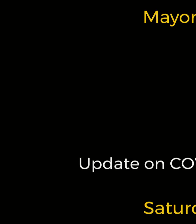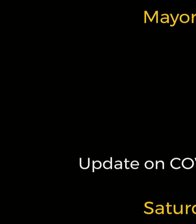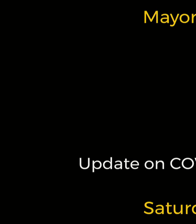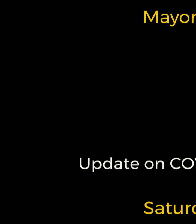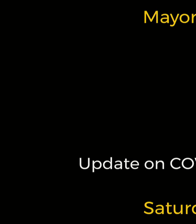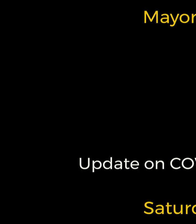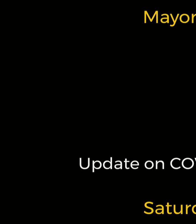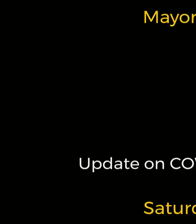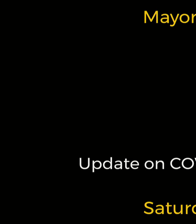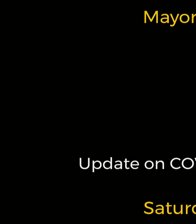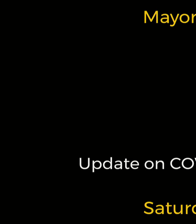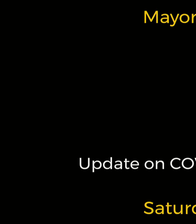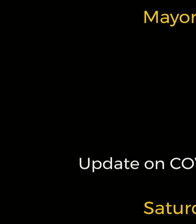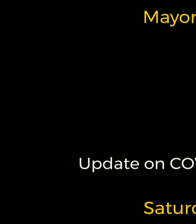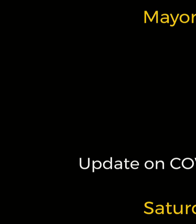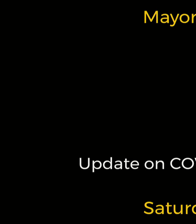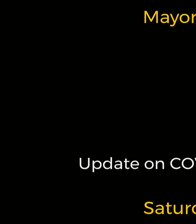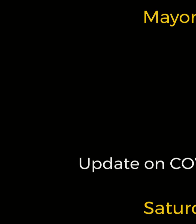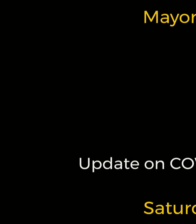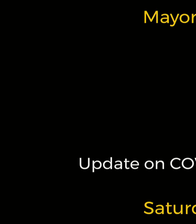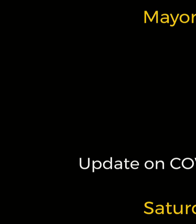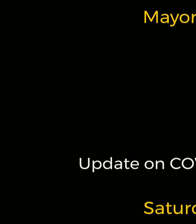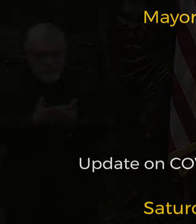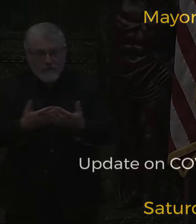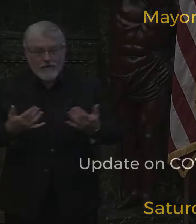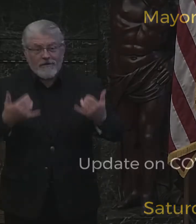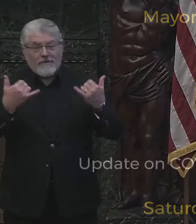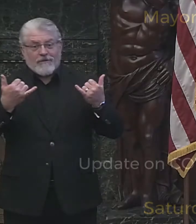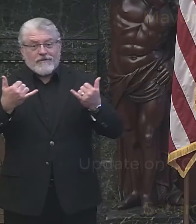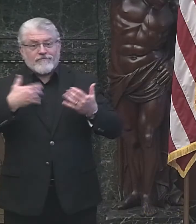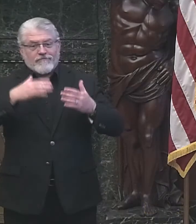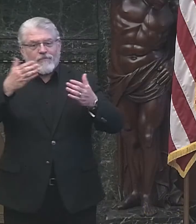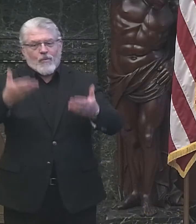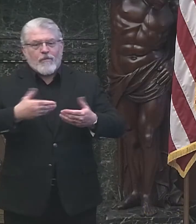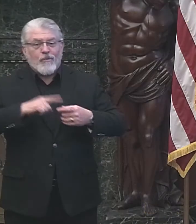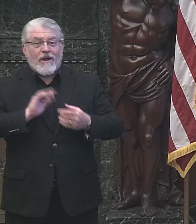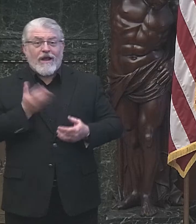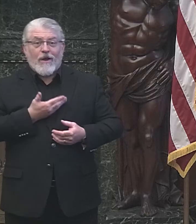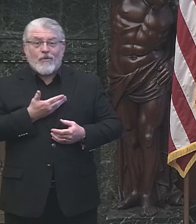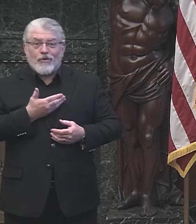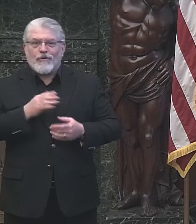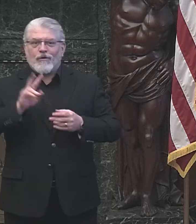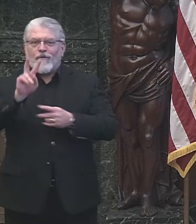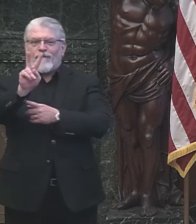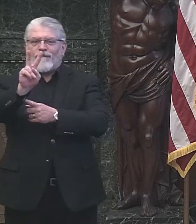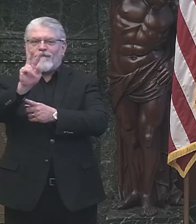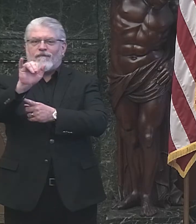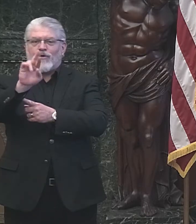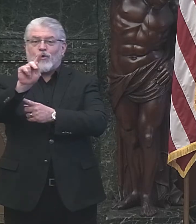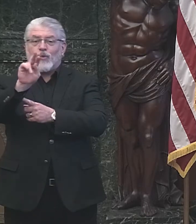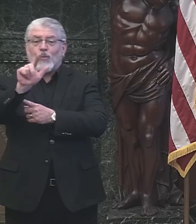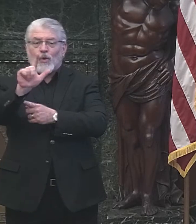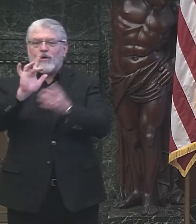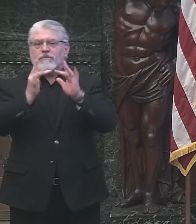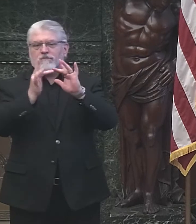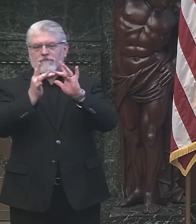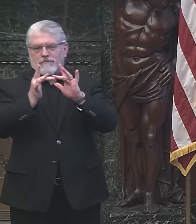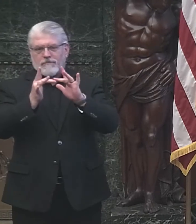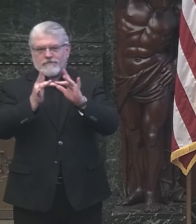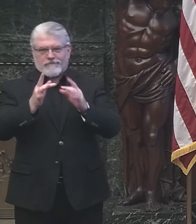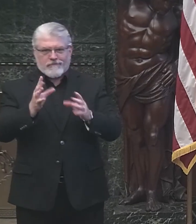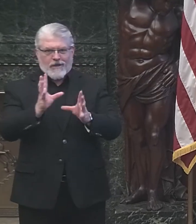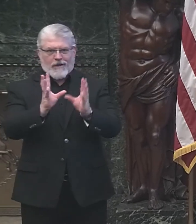All right, good afternoon, everyone, and welcome to our virtual world. This is the first time I've done anything like this,